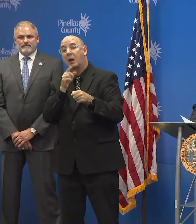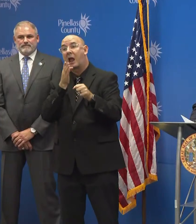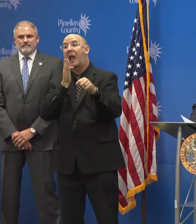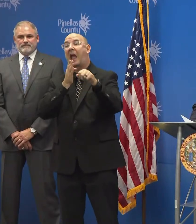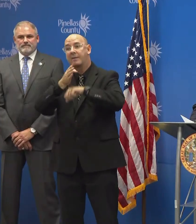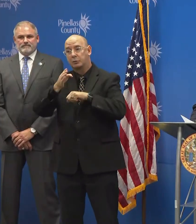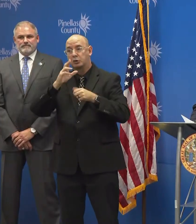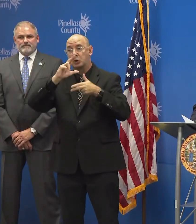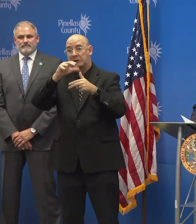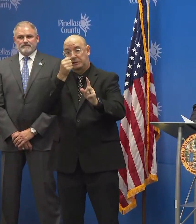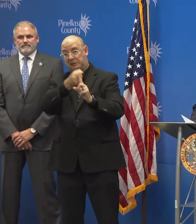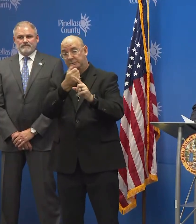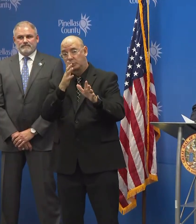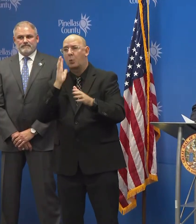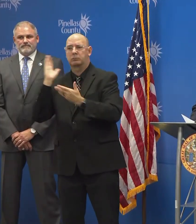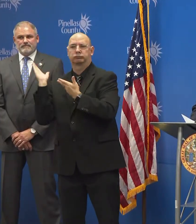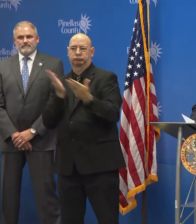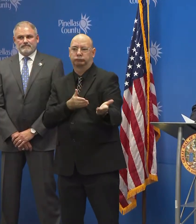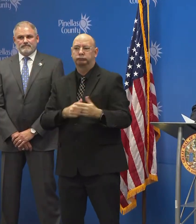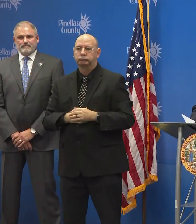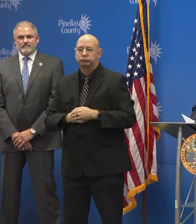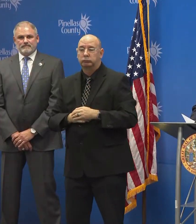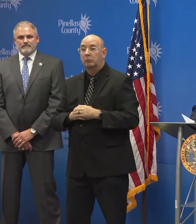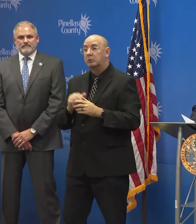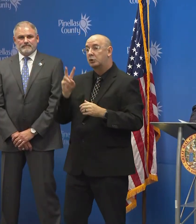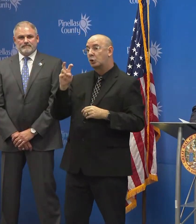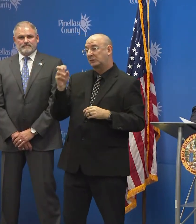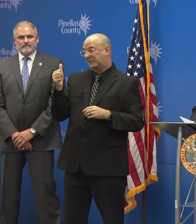We have deployed 210 medical professionals to